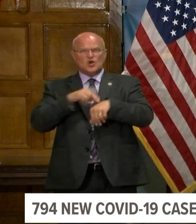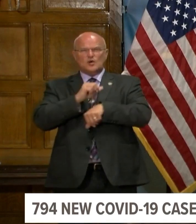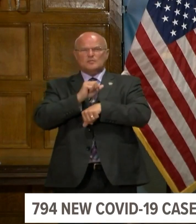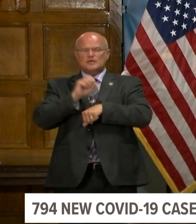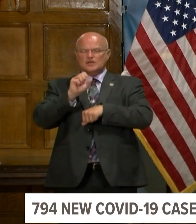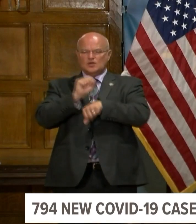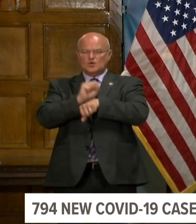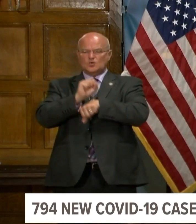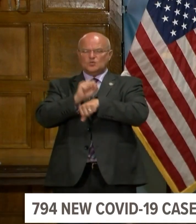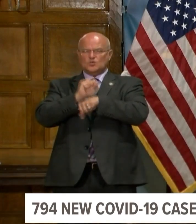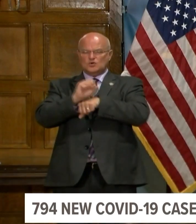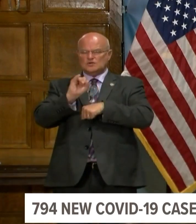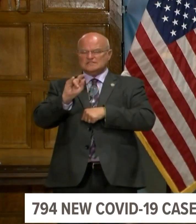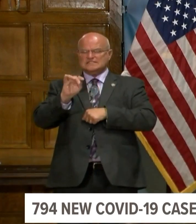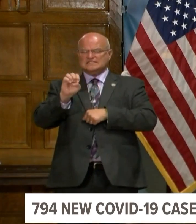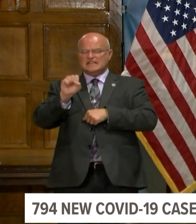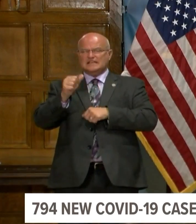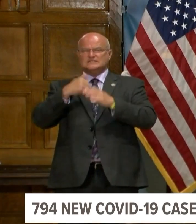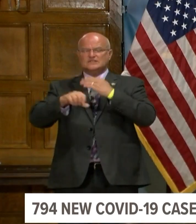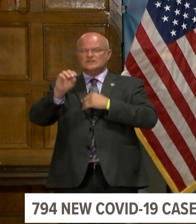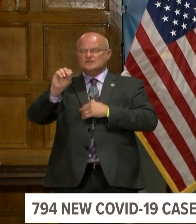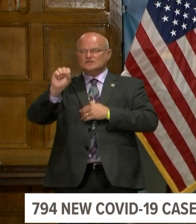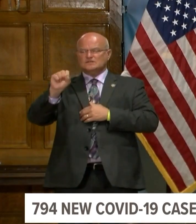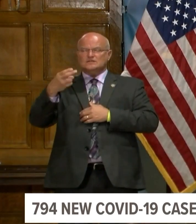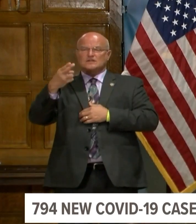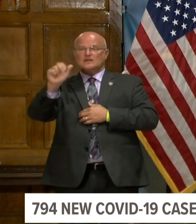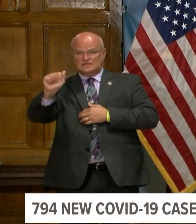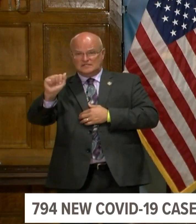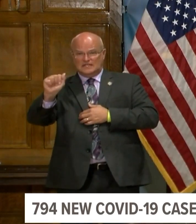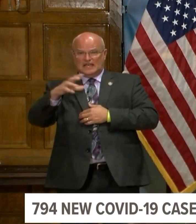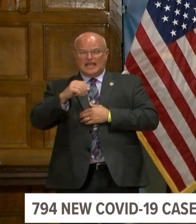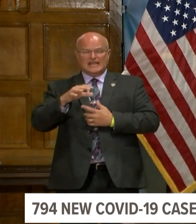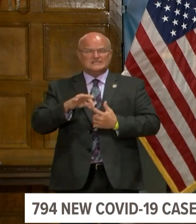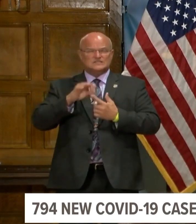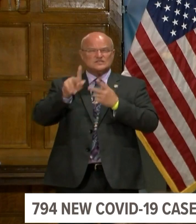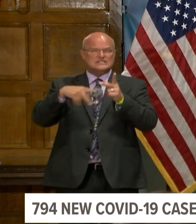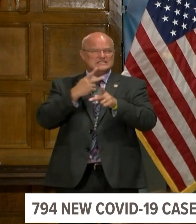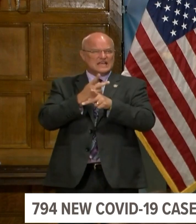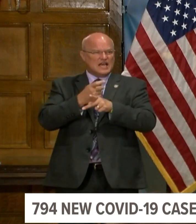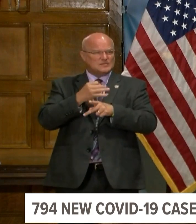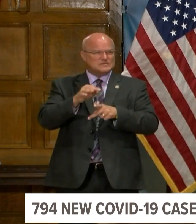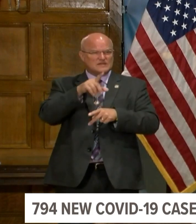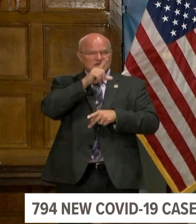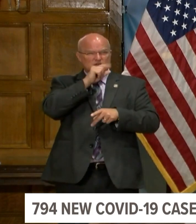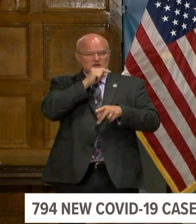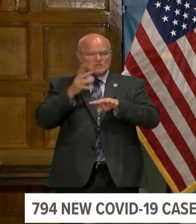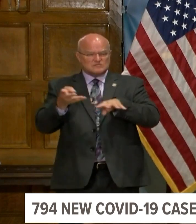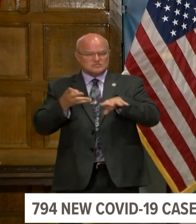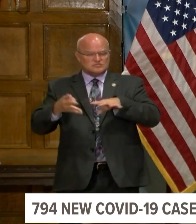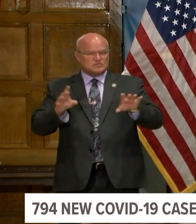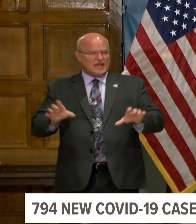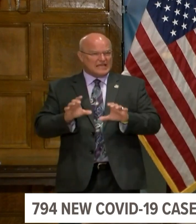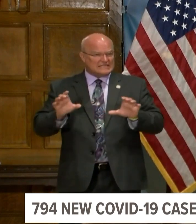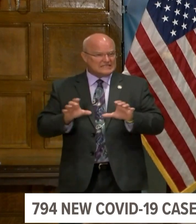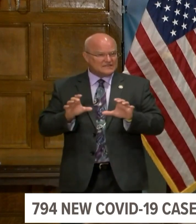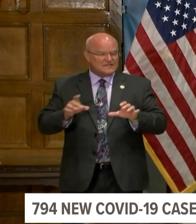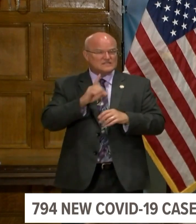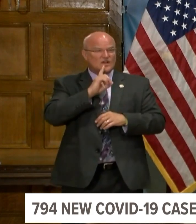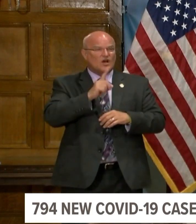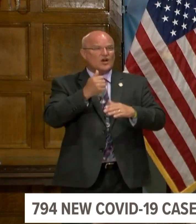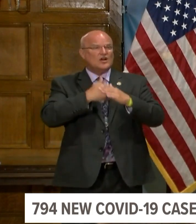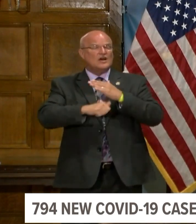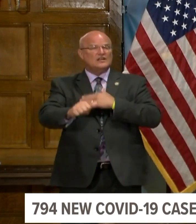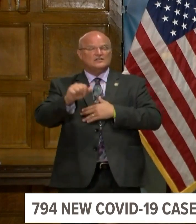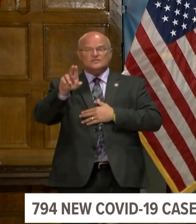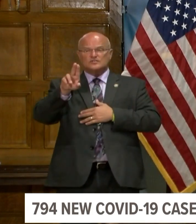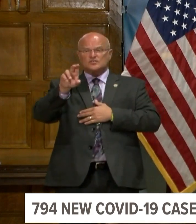sites are under OSHA, and then certain types of poultry processing activities are